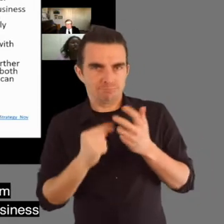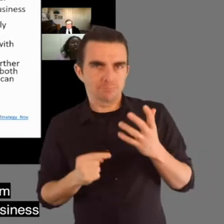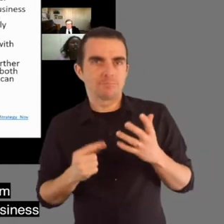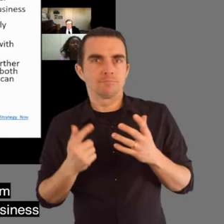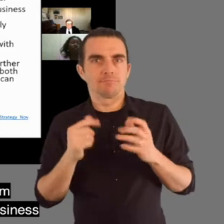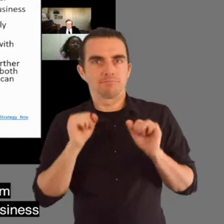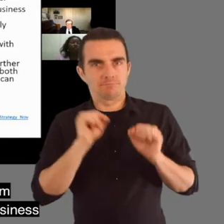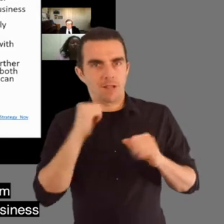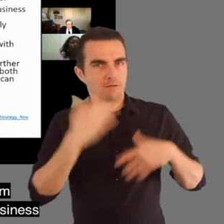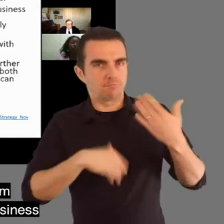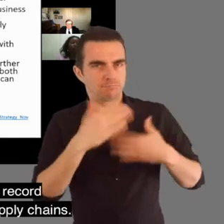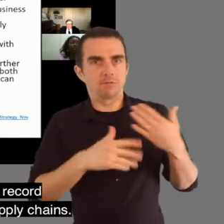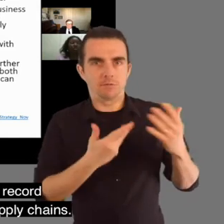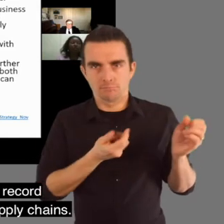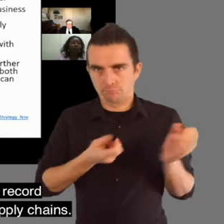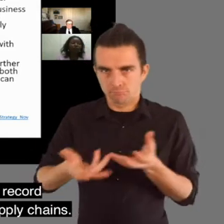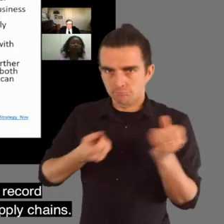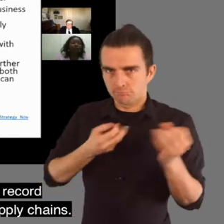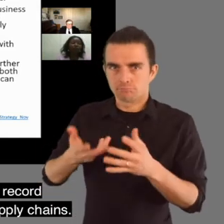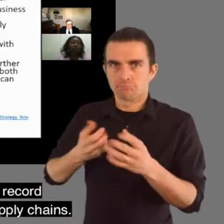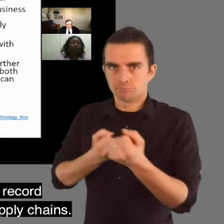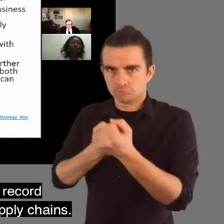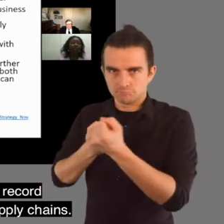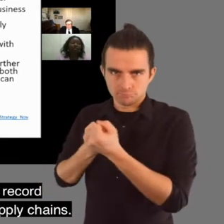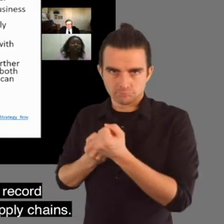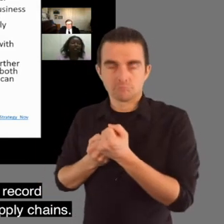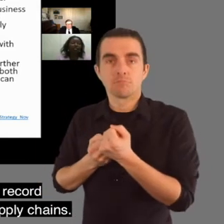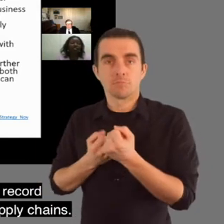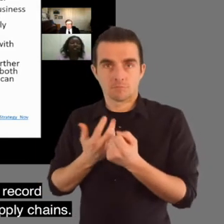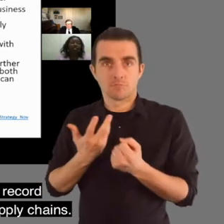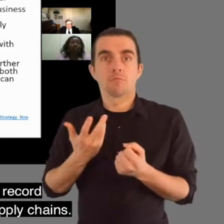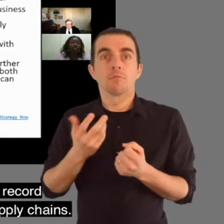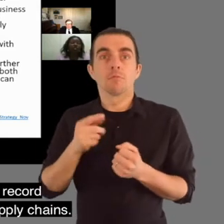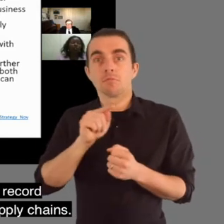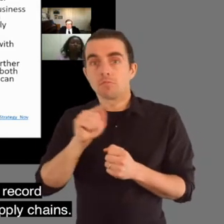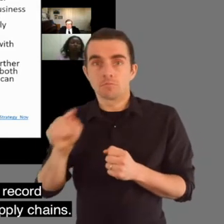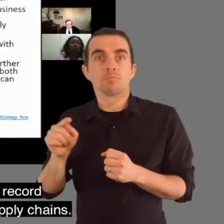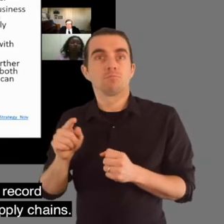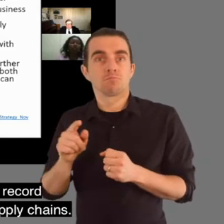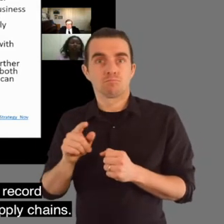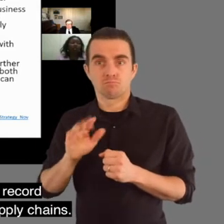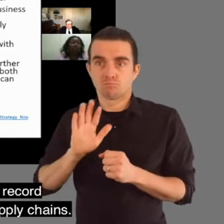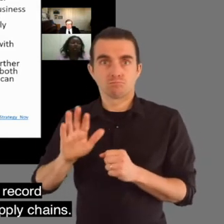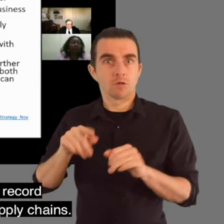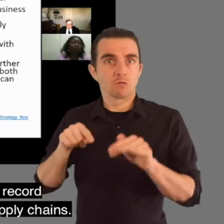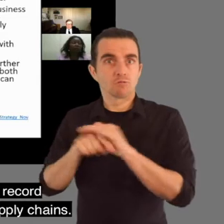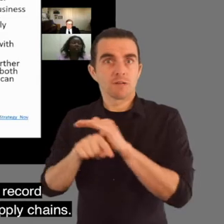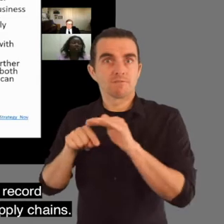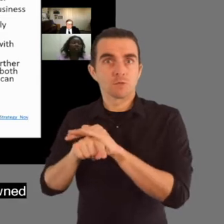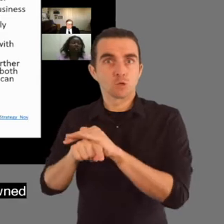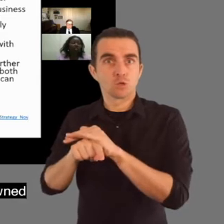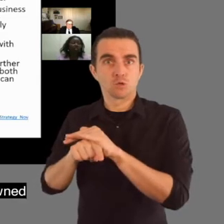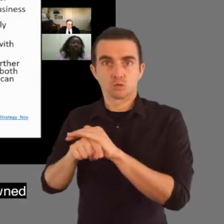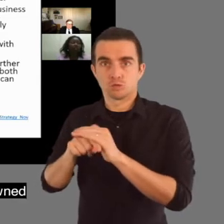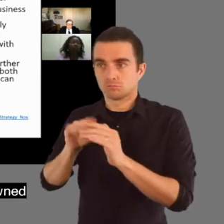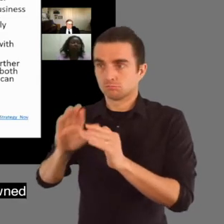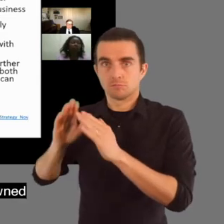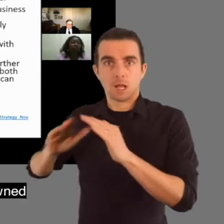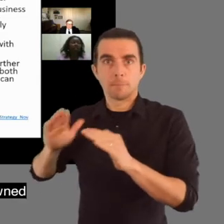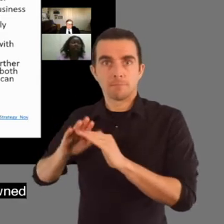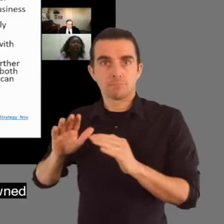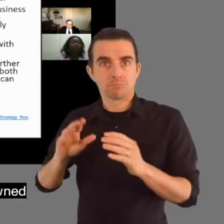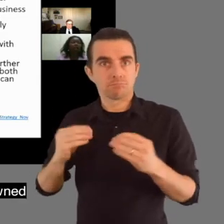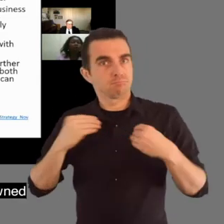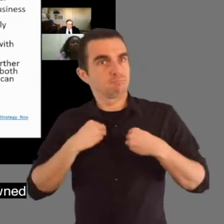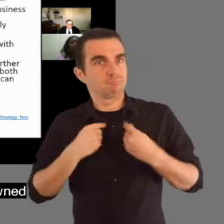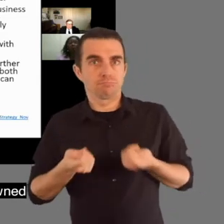peers on business development services, such as record keeping, stock management, and supply chains. Some of the